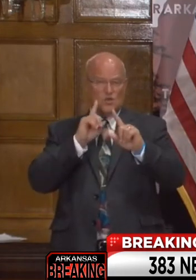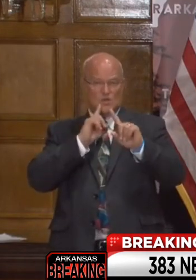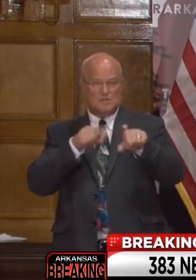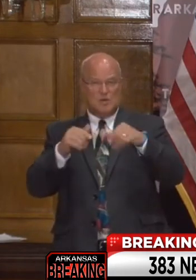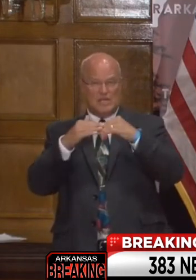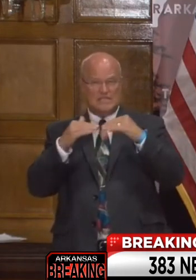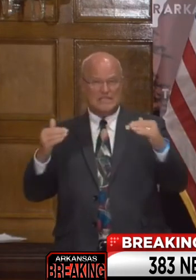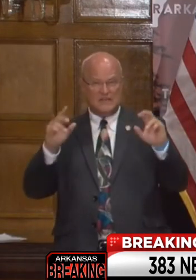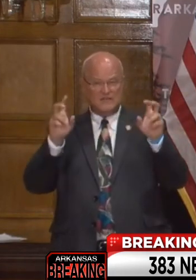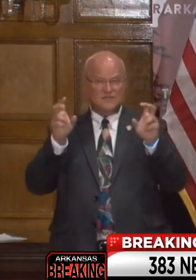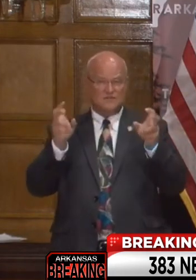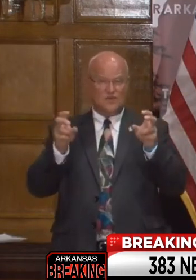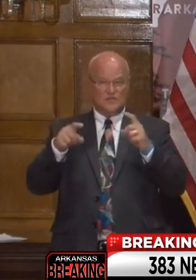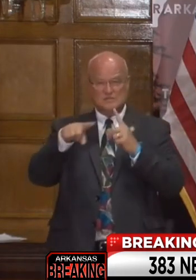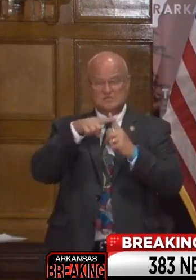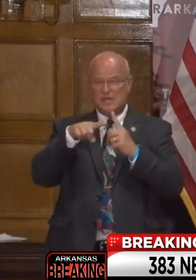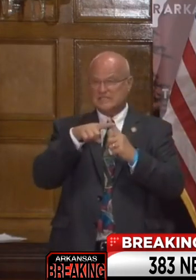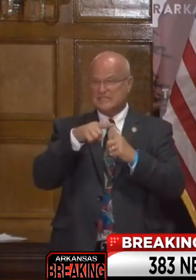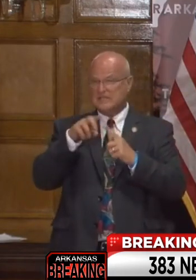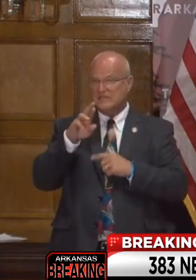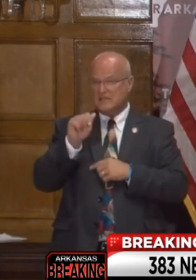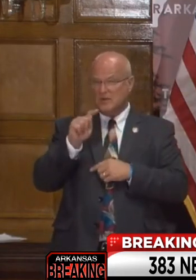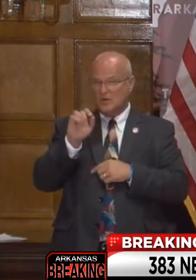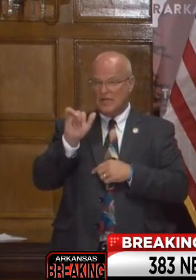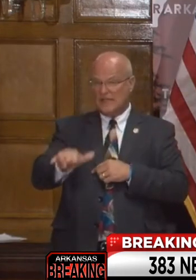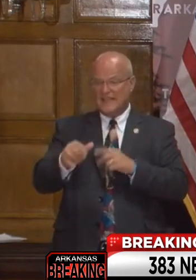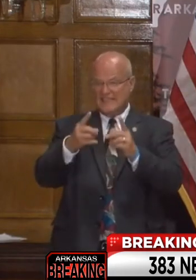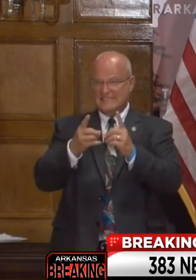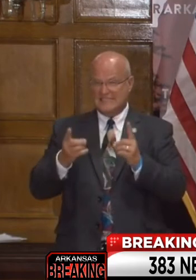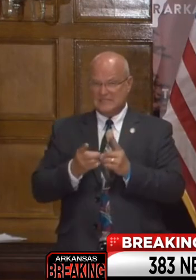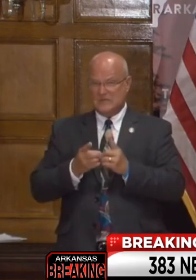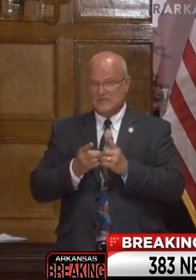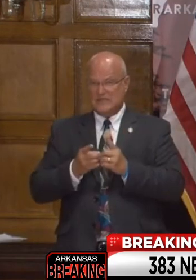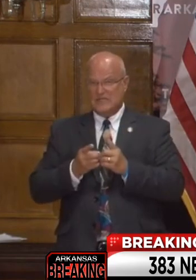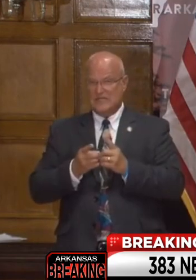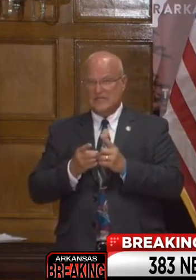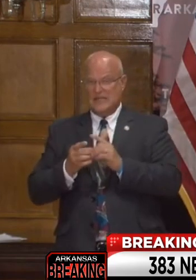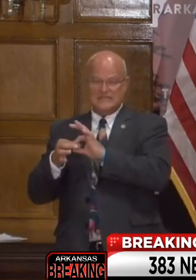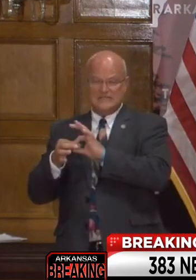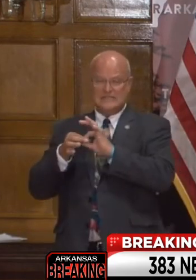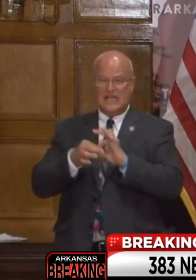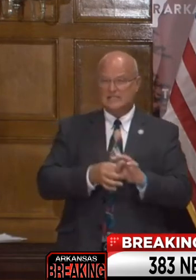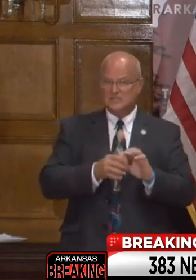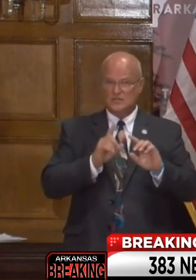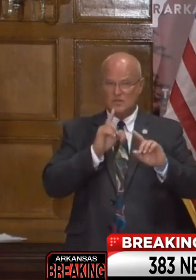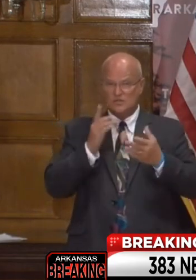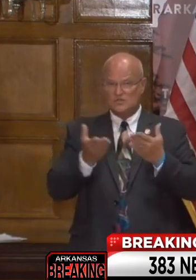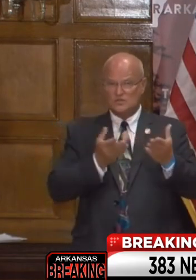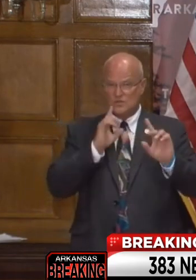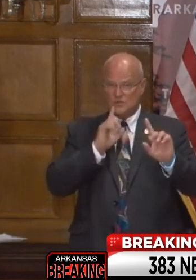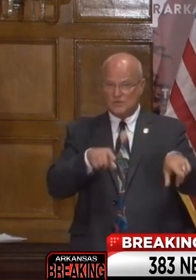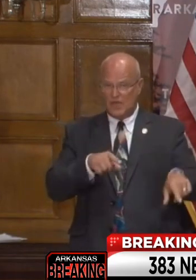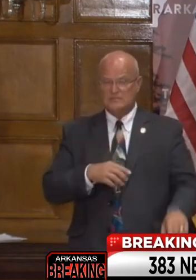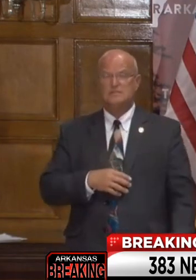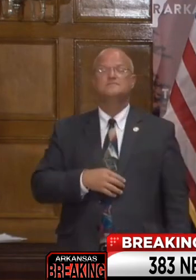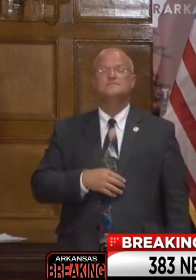response levels as far as positivity rate in the district and assigned to a certain response level?